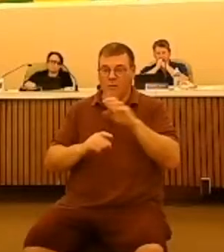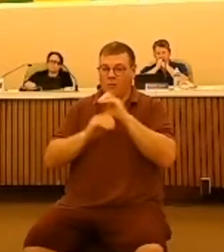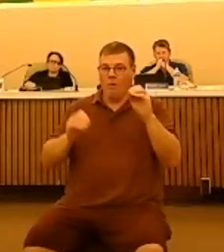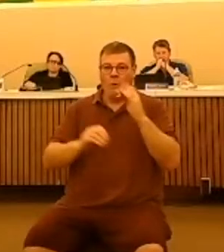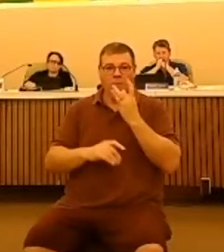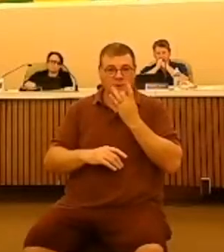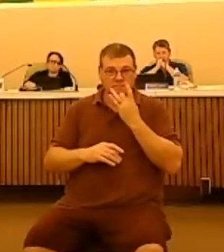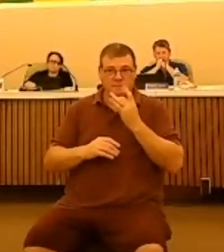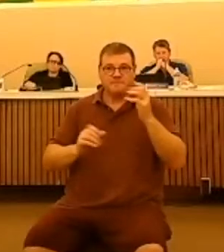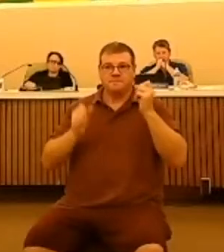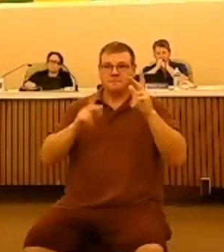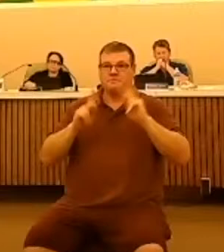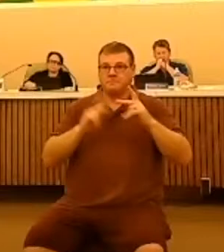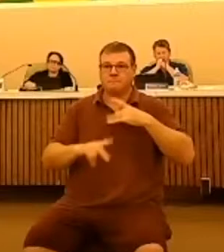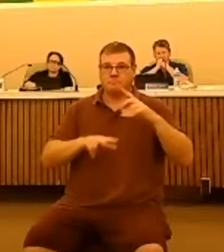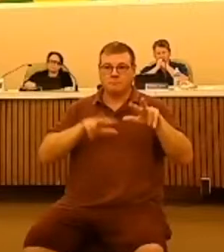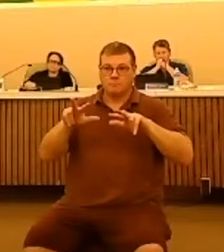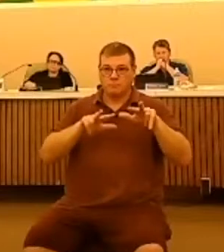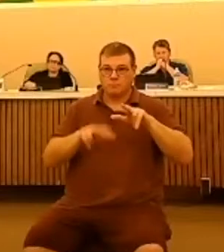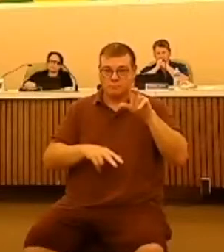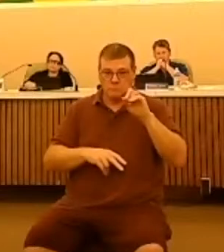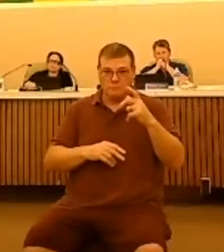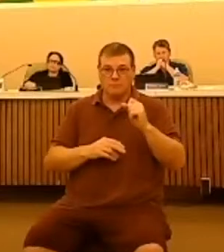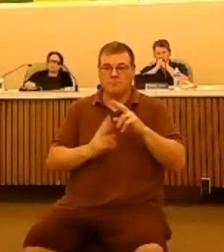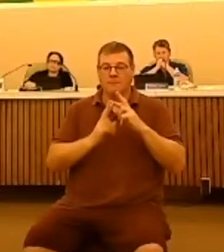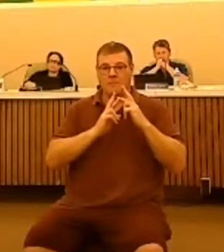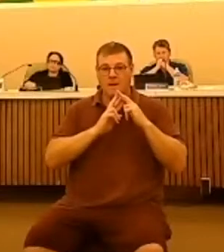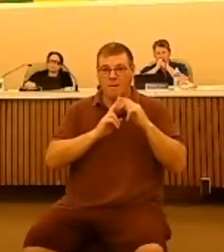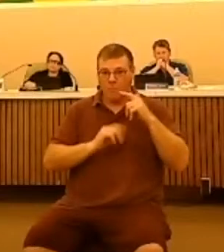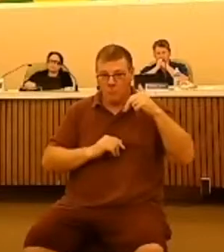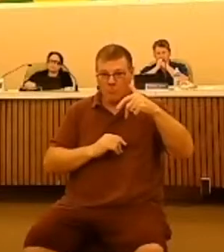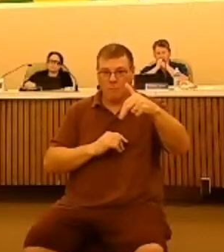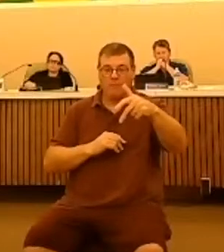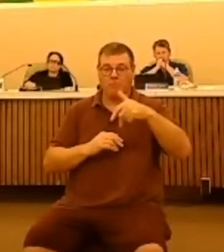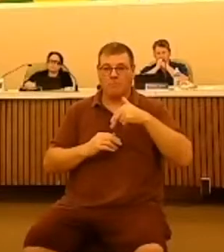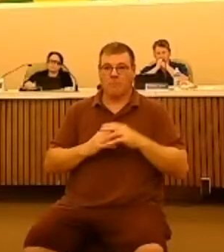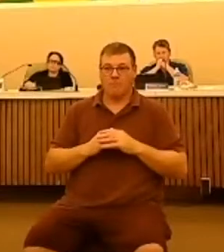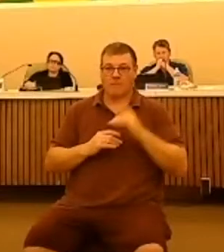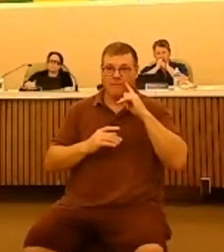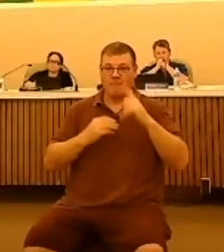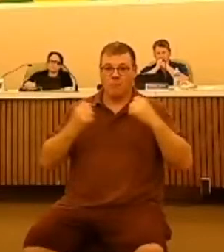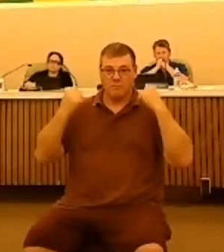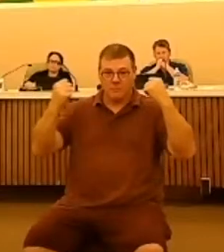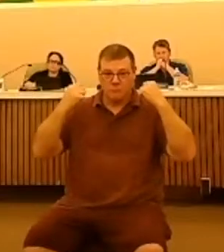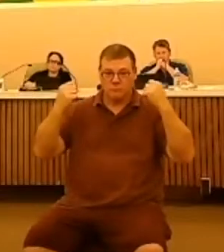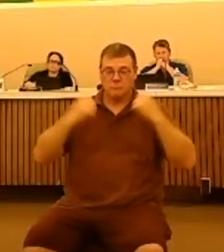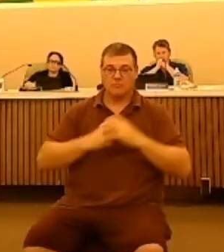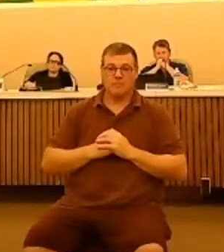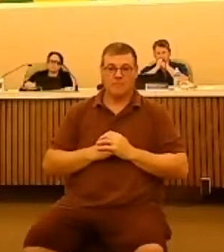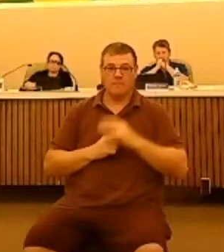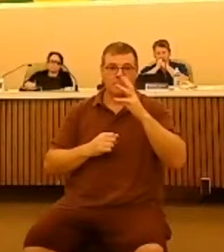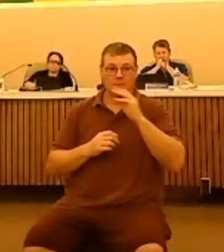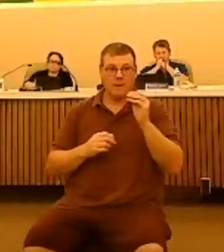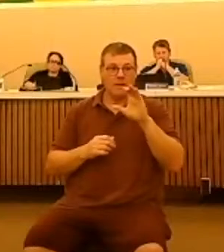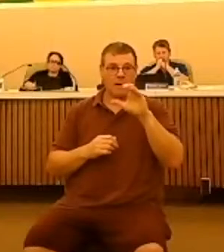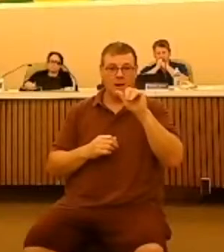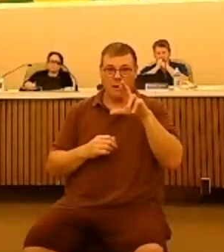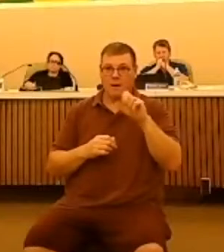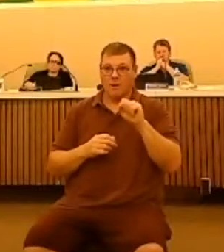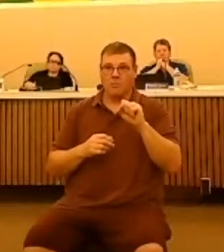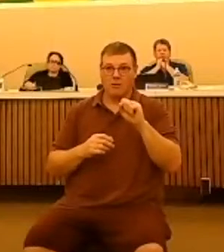lot of people like to walk their dogs. I see couples walking. I see individuals walking for exercise. And the cars